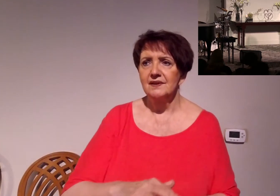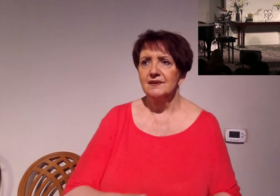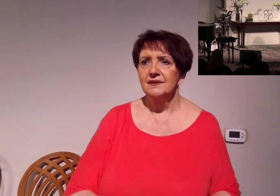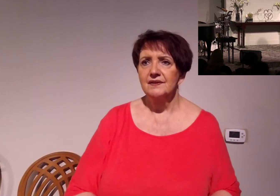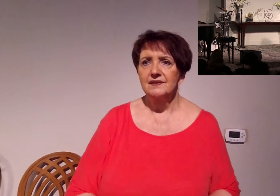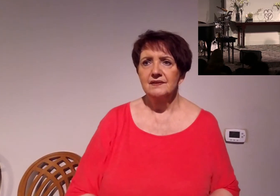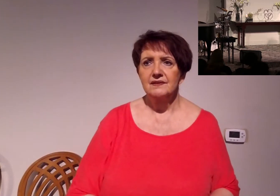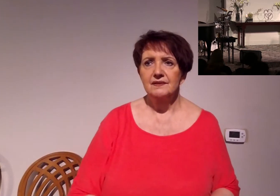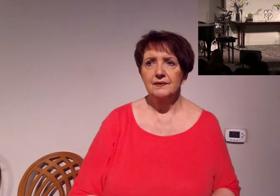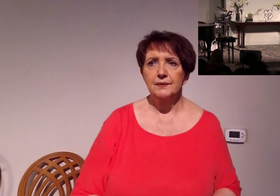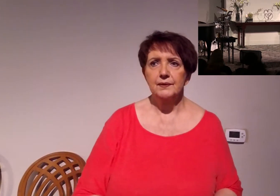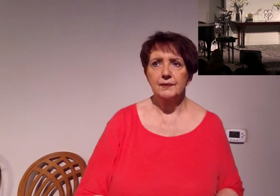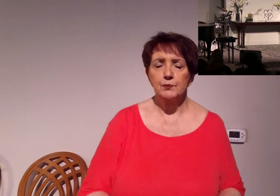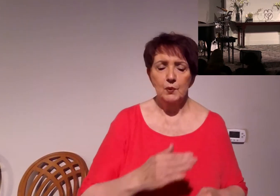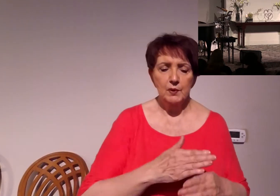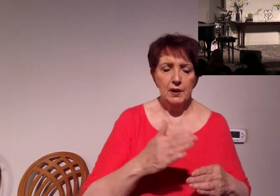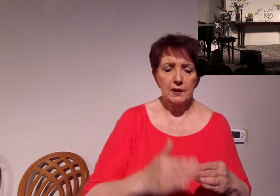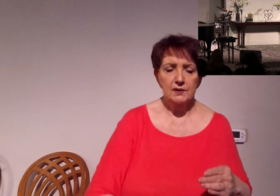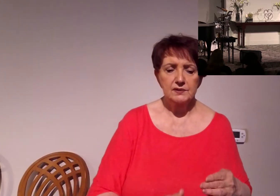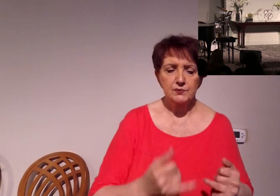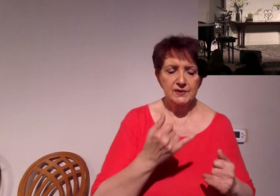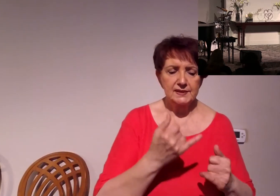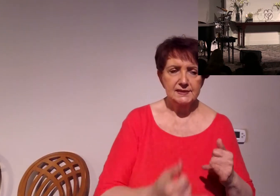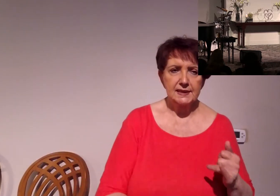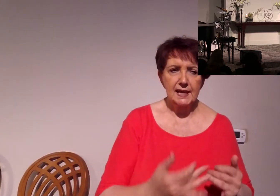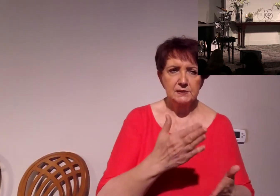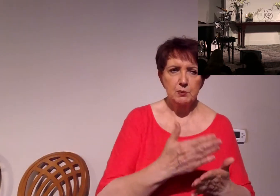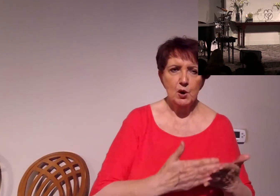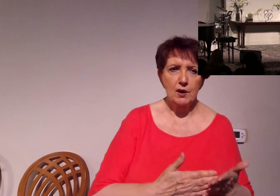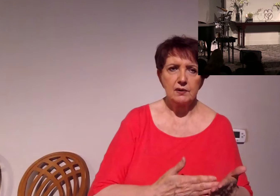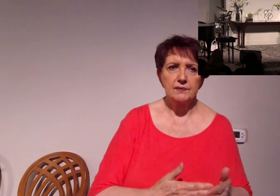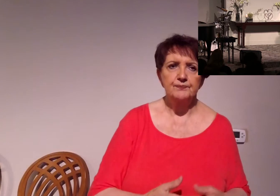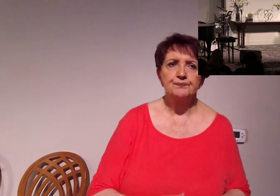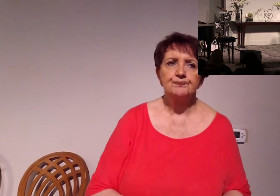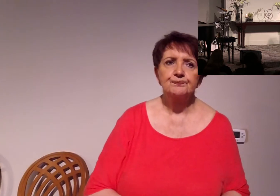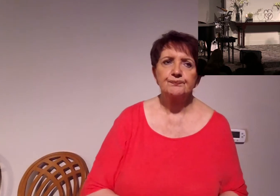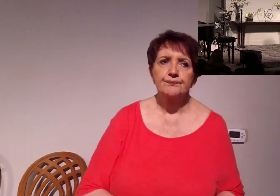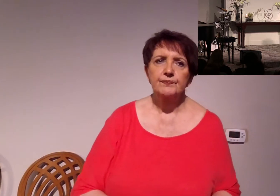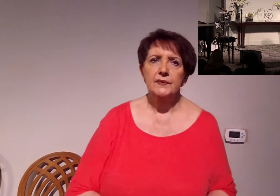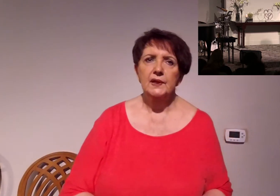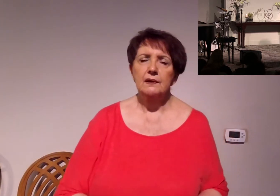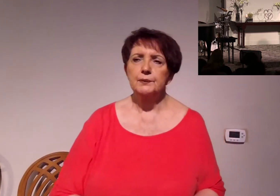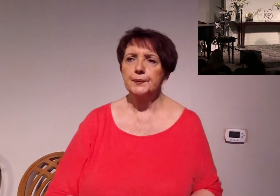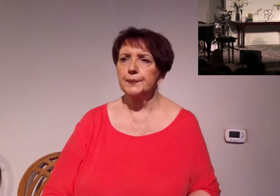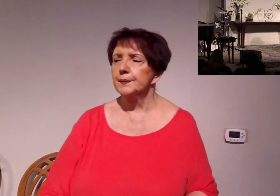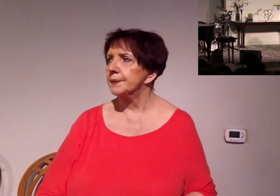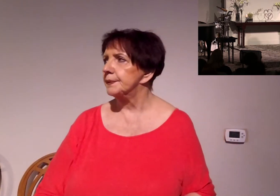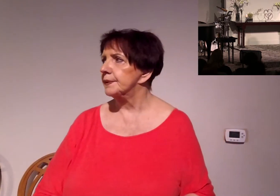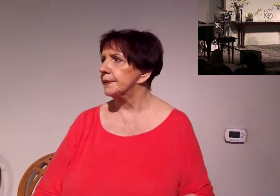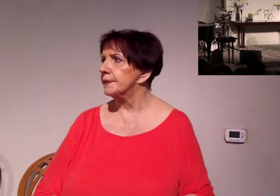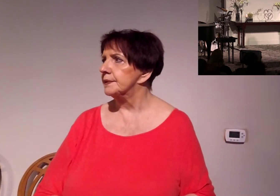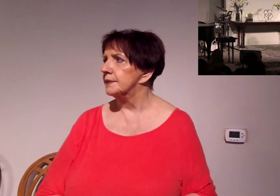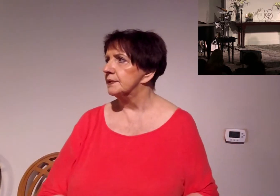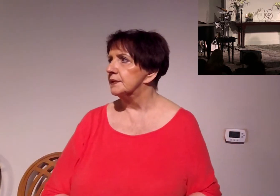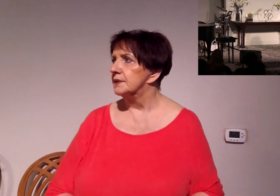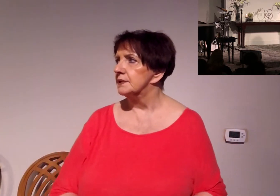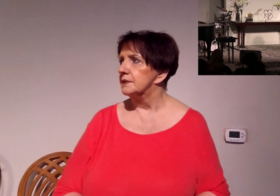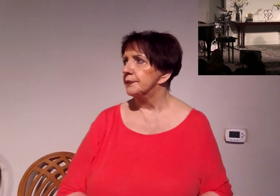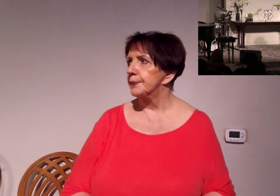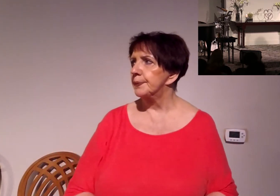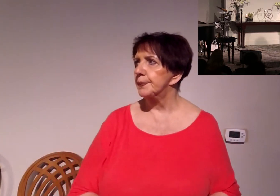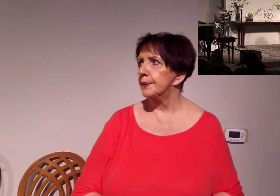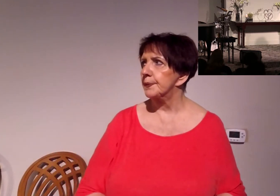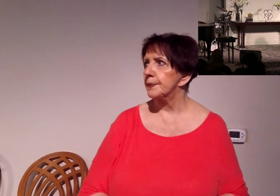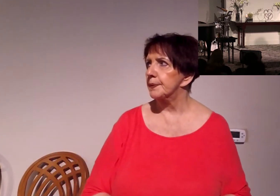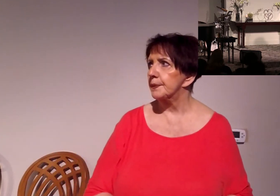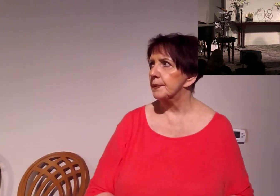So I want to close with this last little bit from this particular chapter. There's so many amazing chapters in this book.